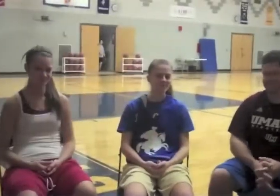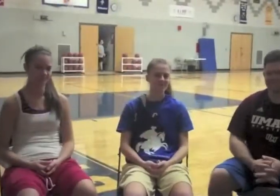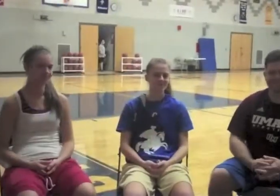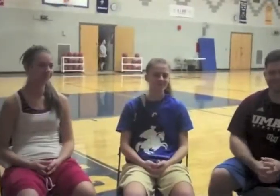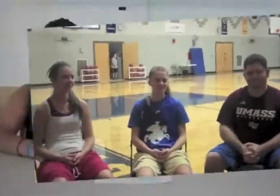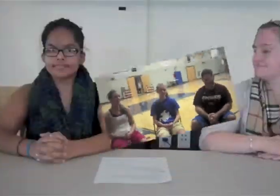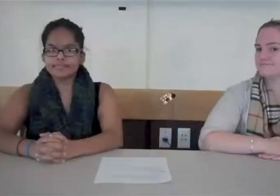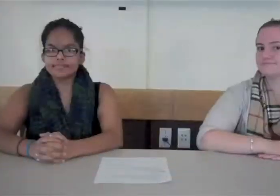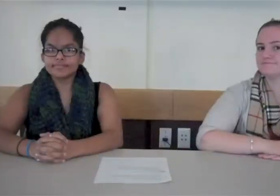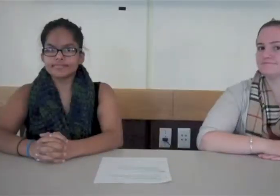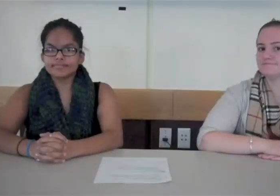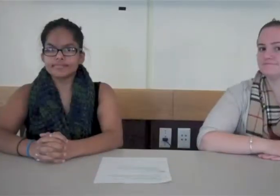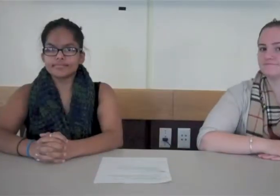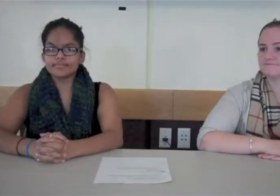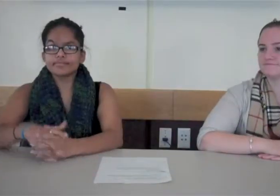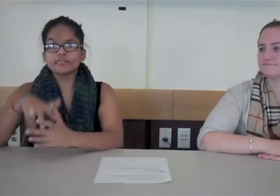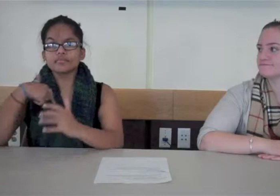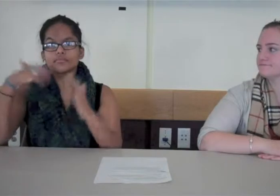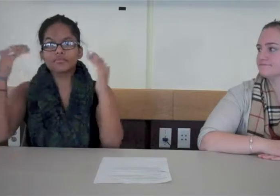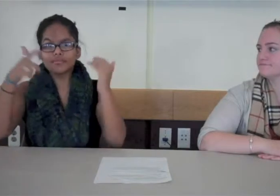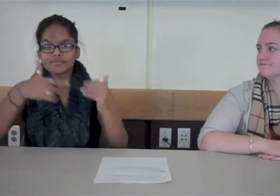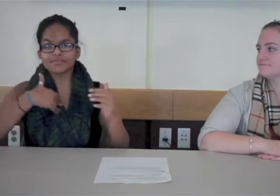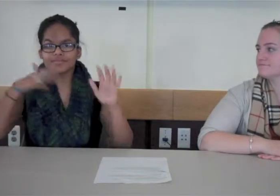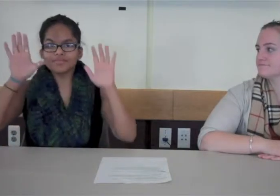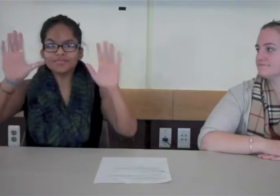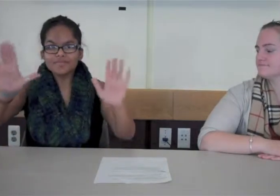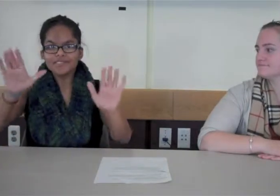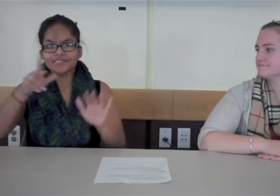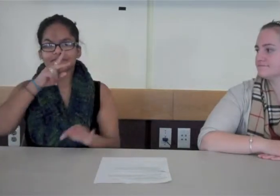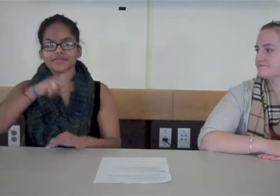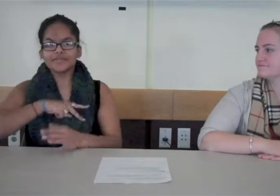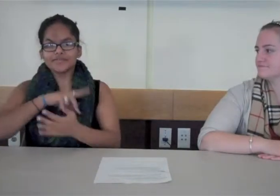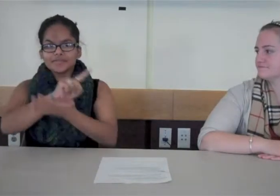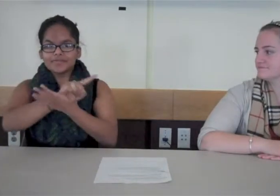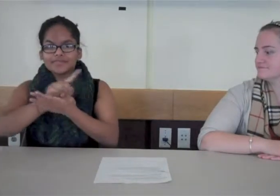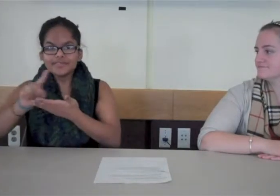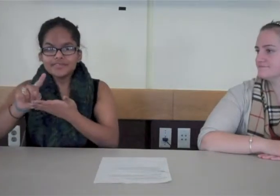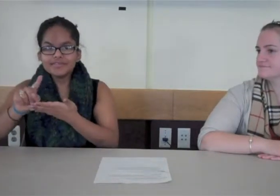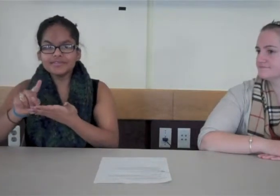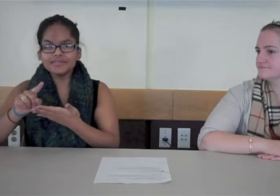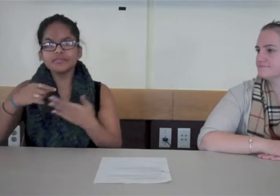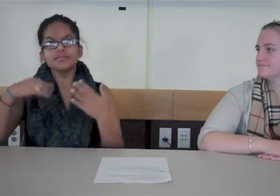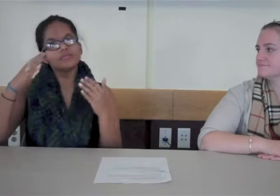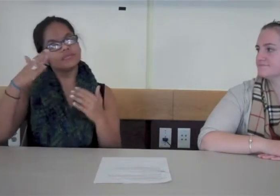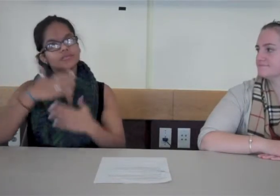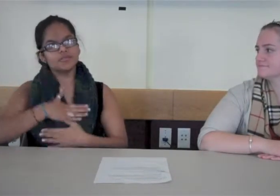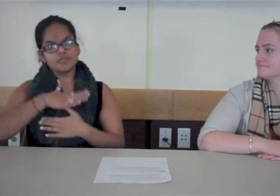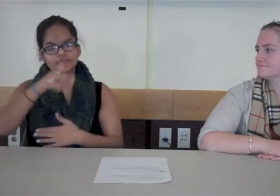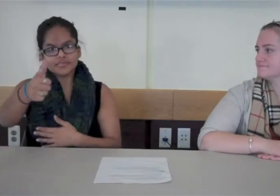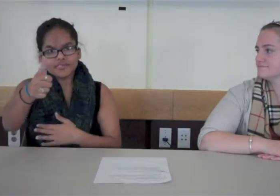Well, hopefully you have a great Thanksgiving break and enjoy your time off. I am Manju.